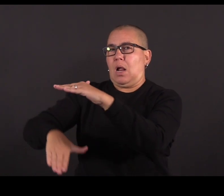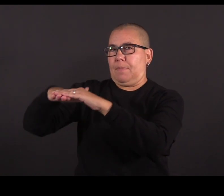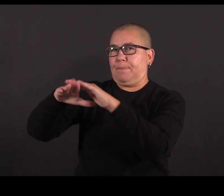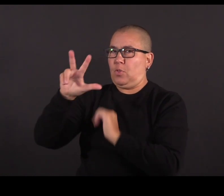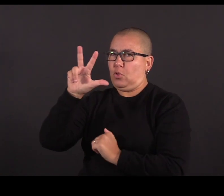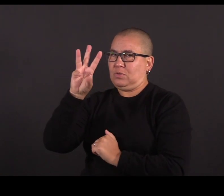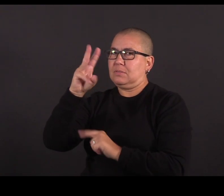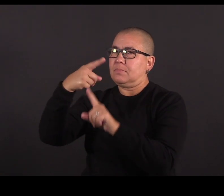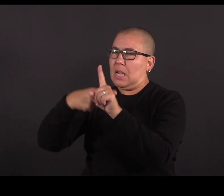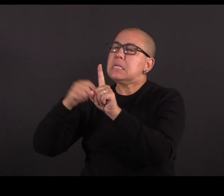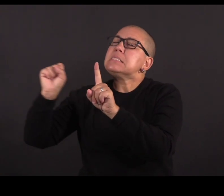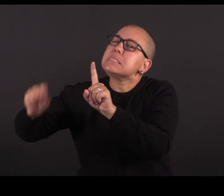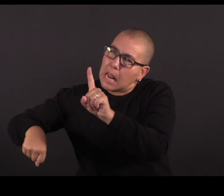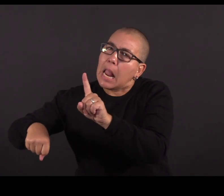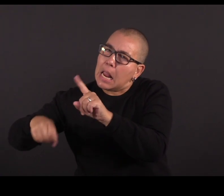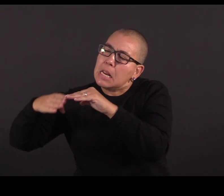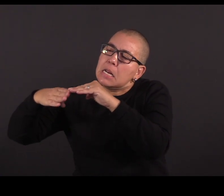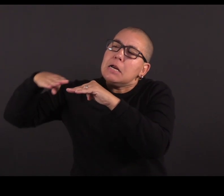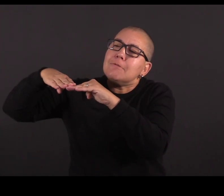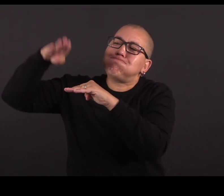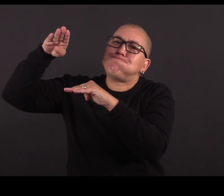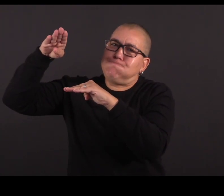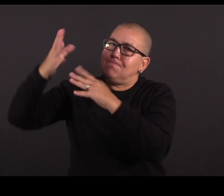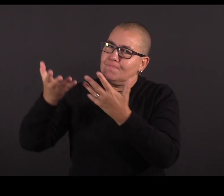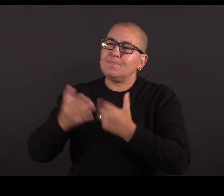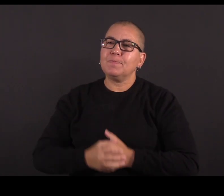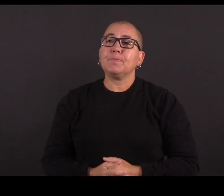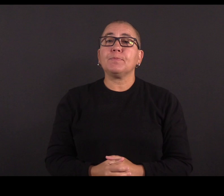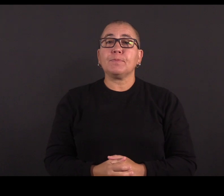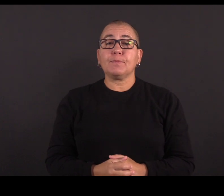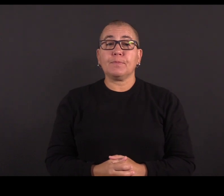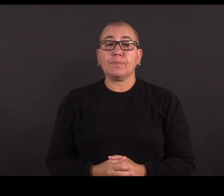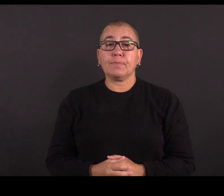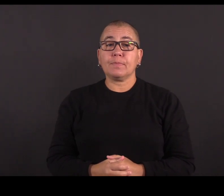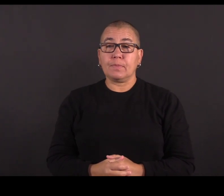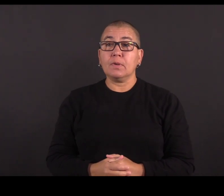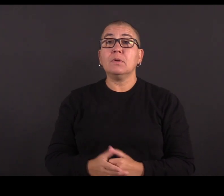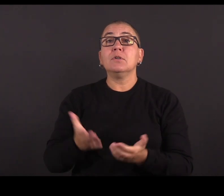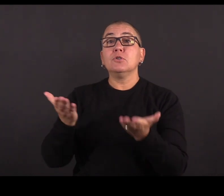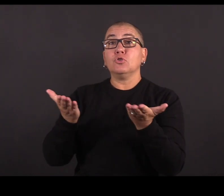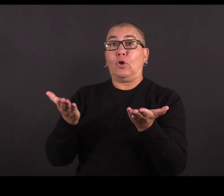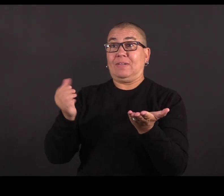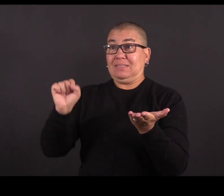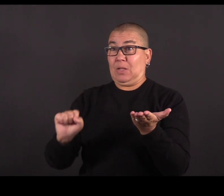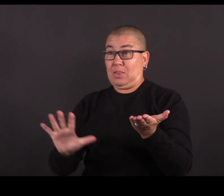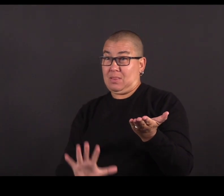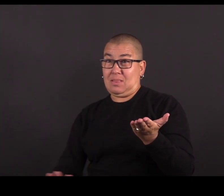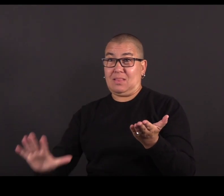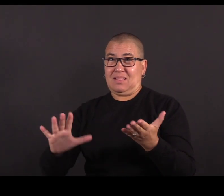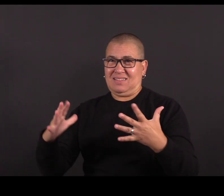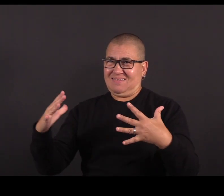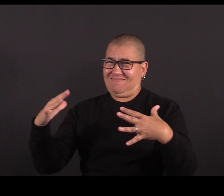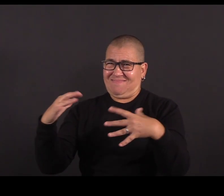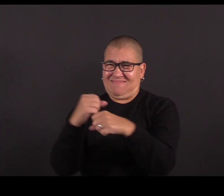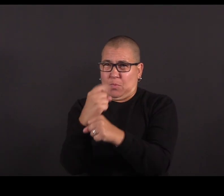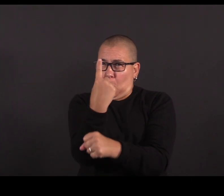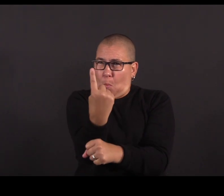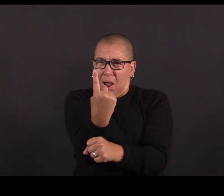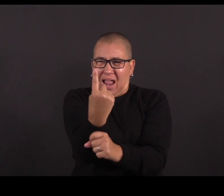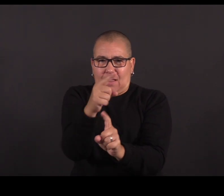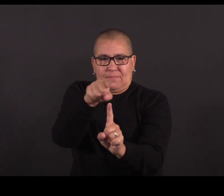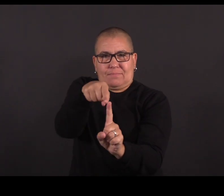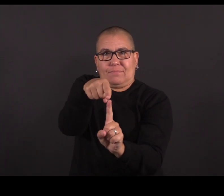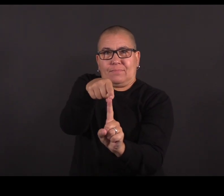Transitional housing units can be consolidated in one centralized building or in a scattered site